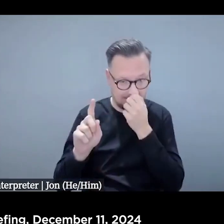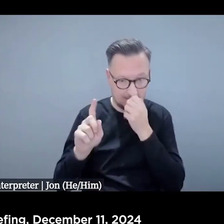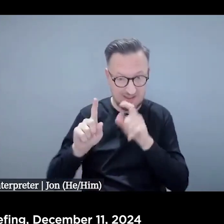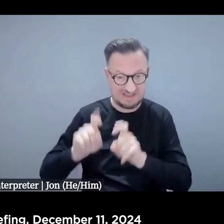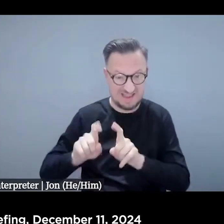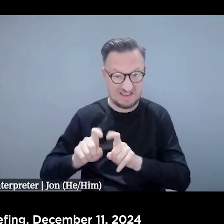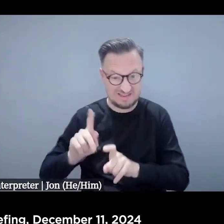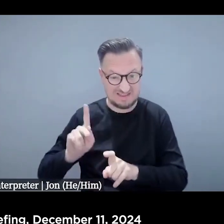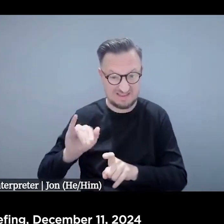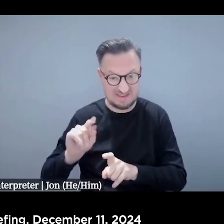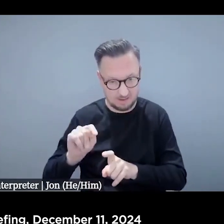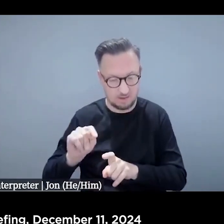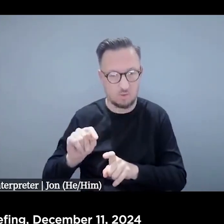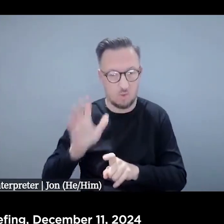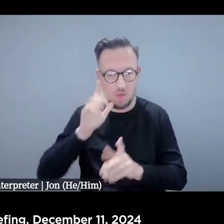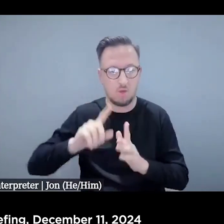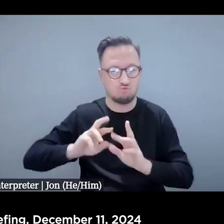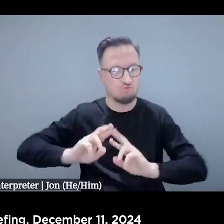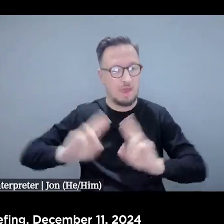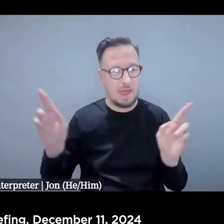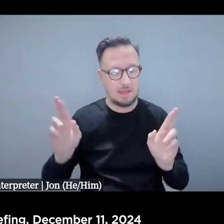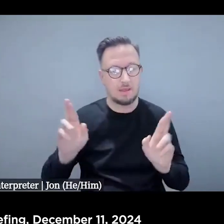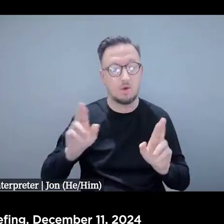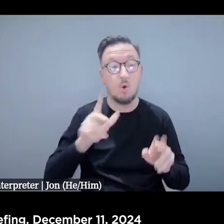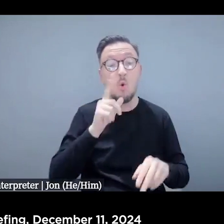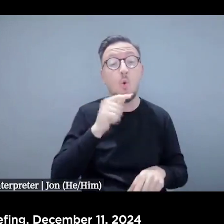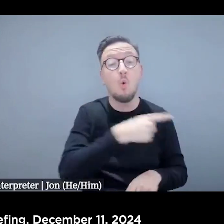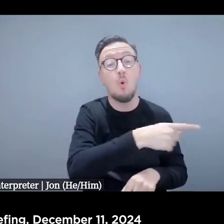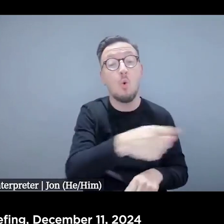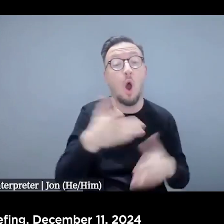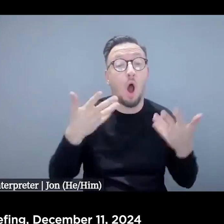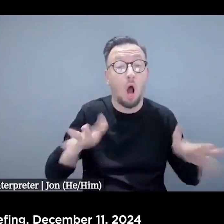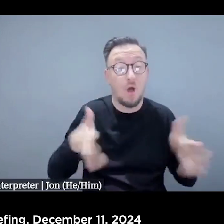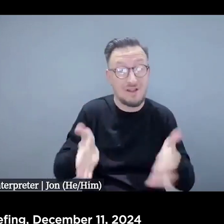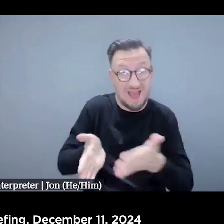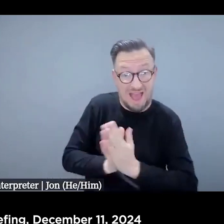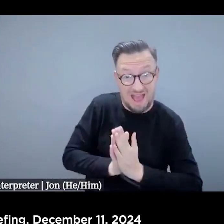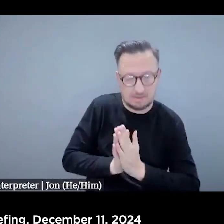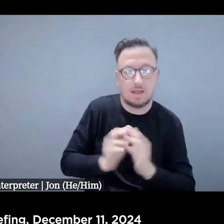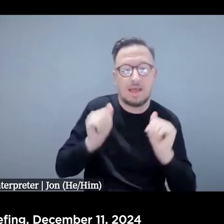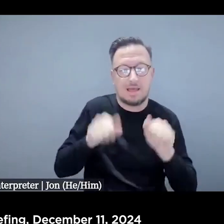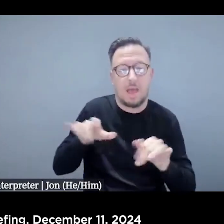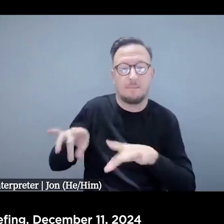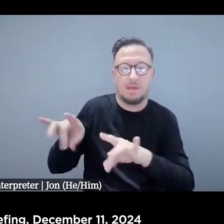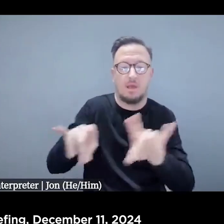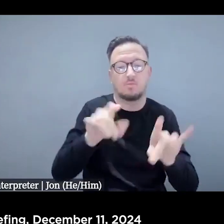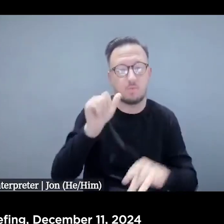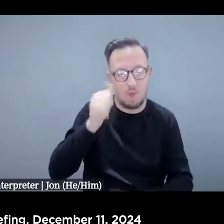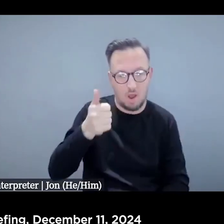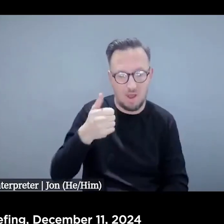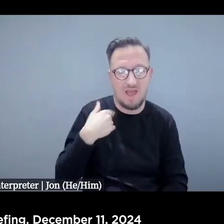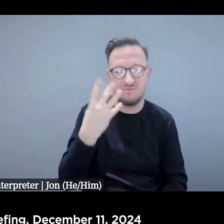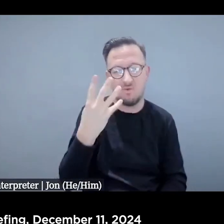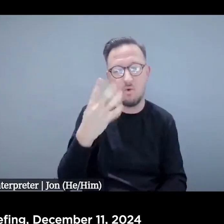one will be available for pickup at 4 locations throughout the city. Using a list